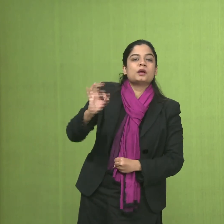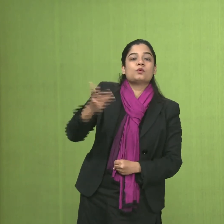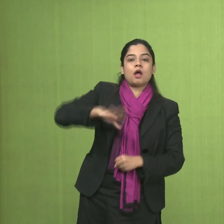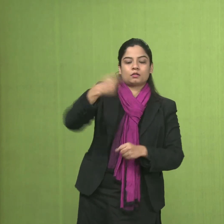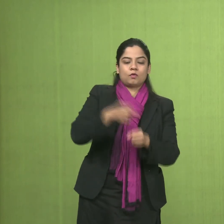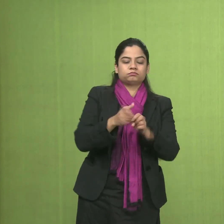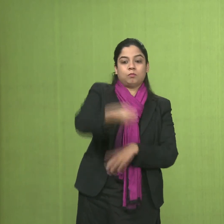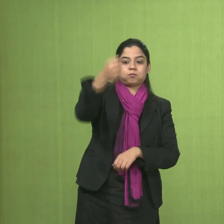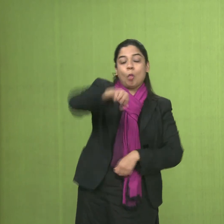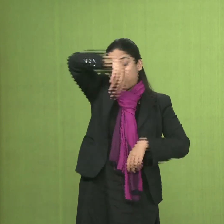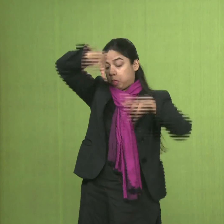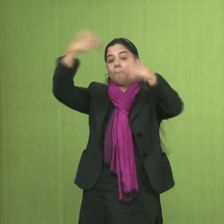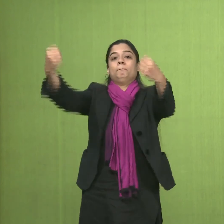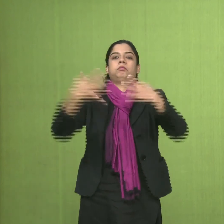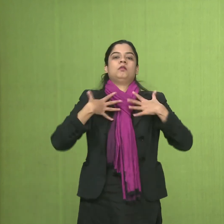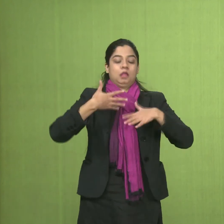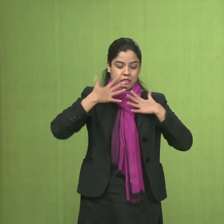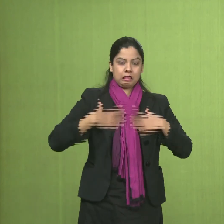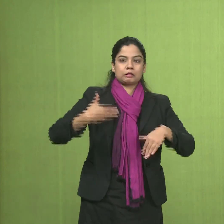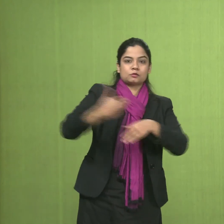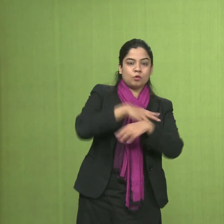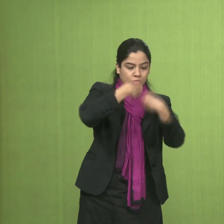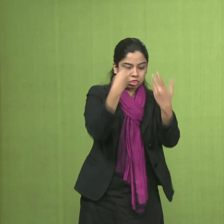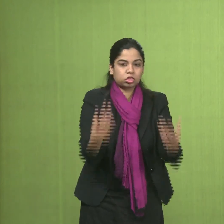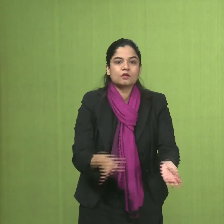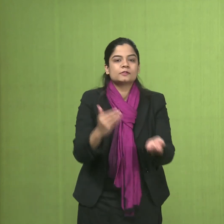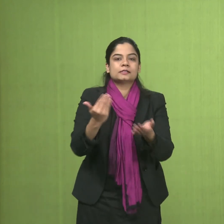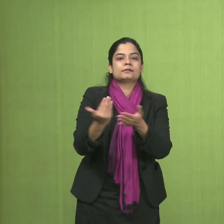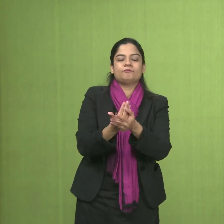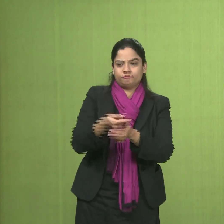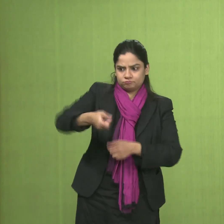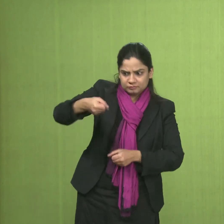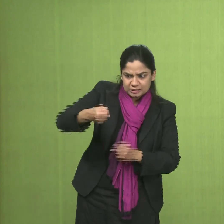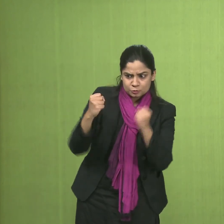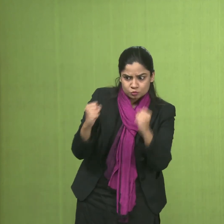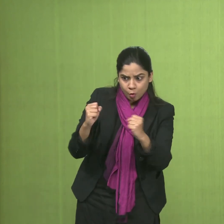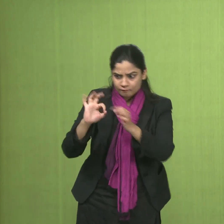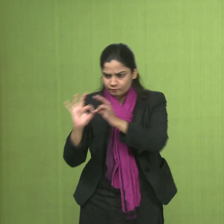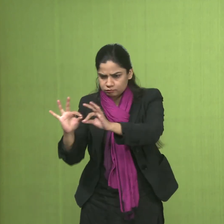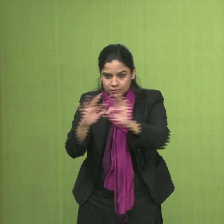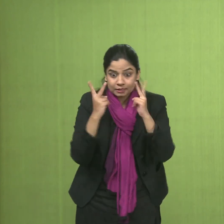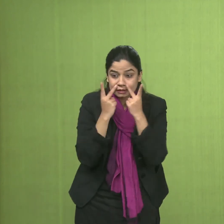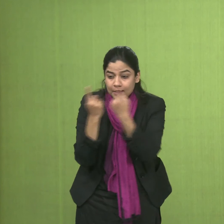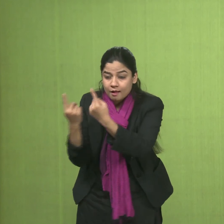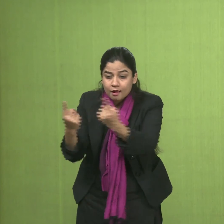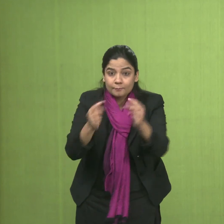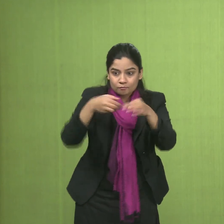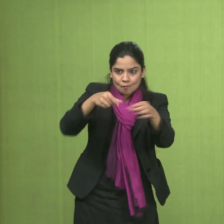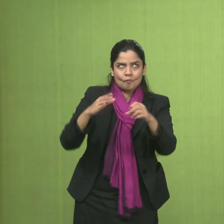buy it. Always make sure that the handle is tight to avoid any kind of an injury that can happen because of that.